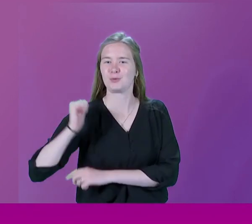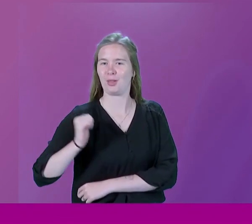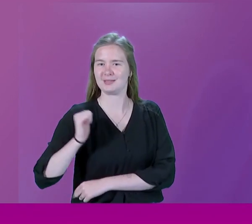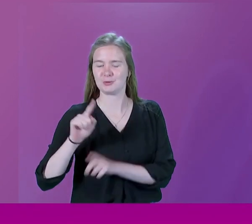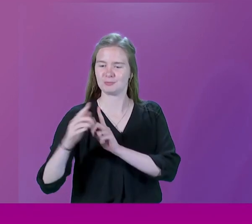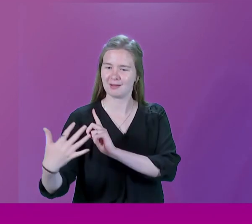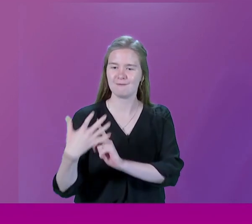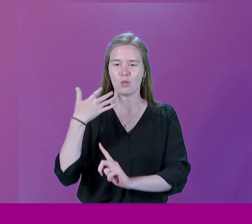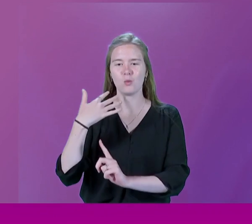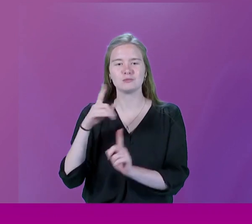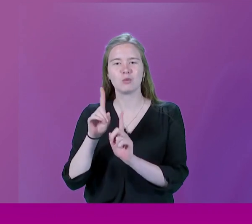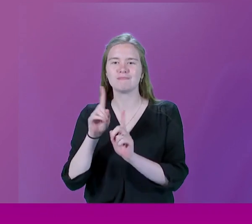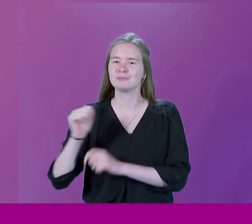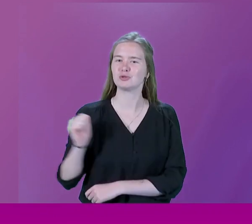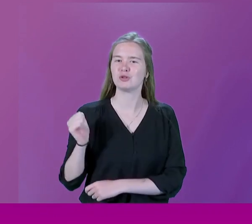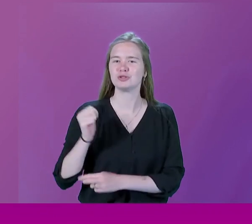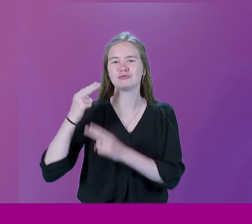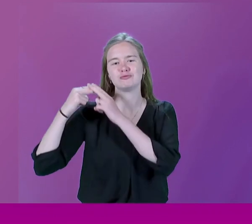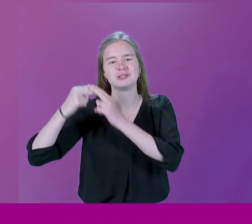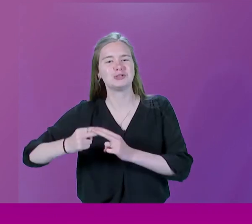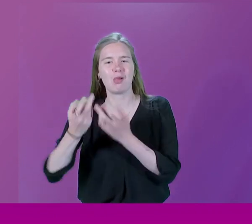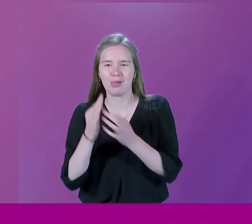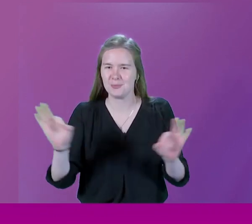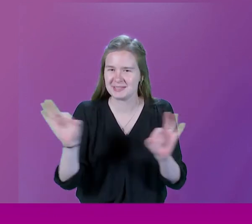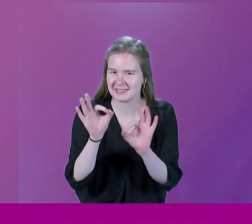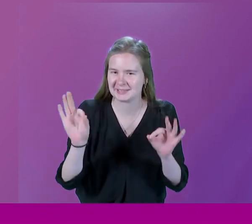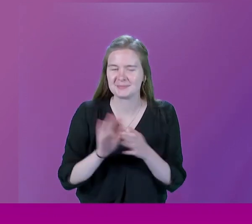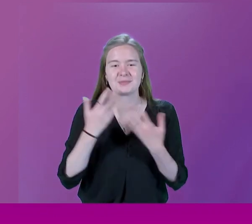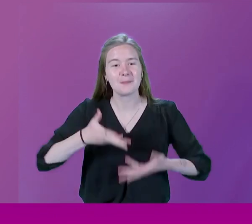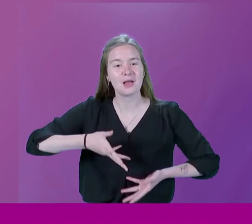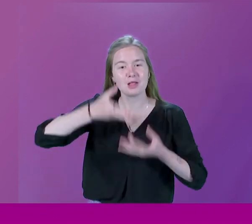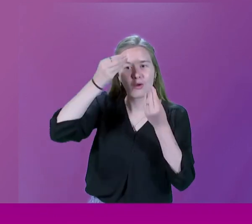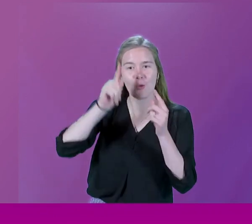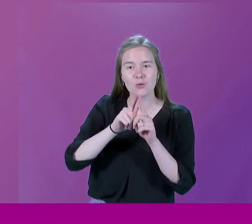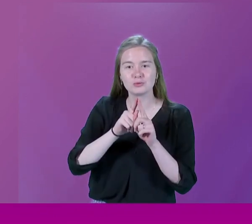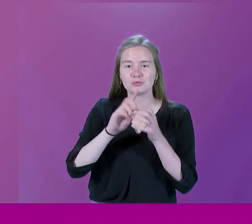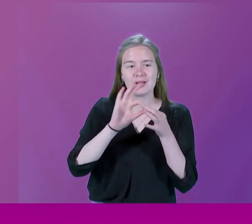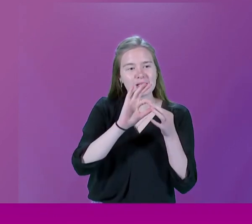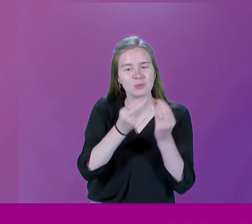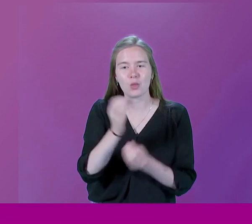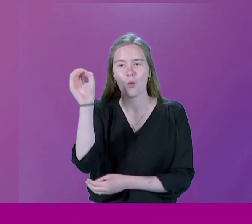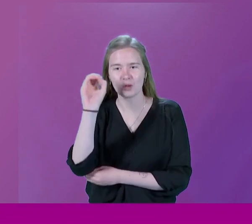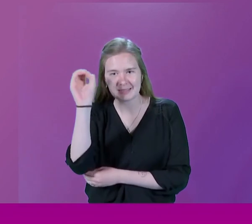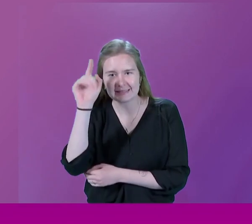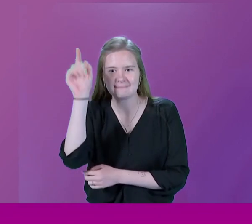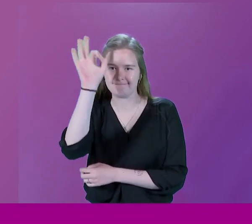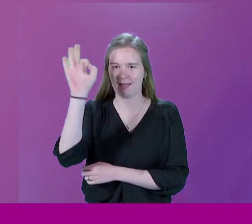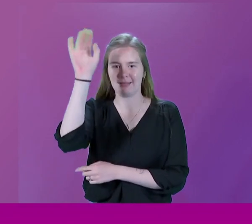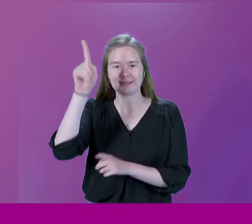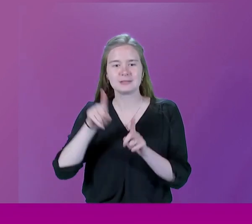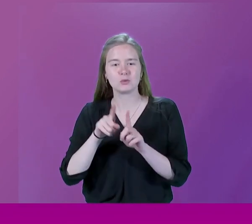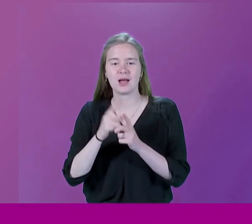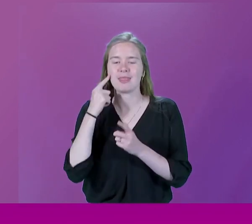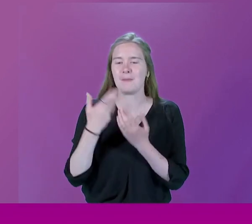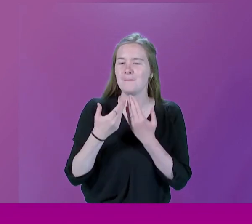was influenced by Scottish traditional music. I've also learned she has connections to Orkney, which I